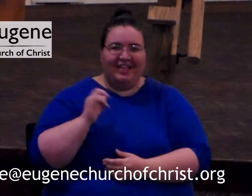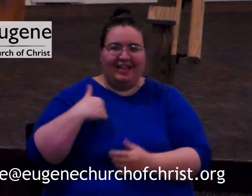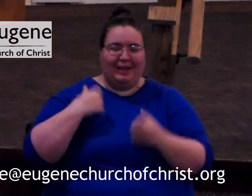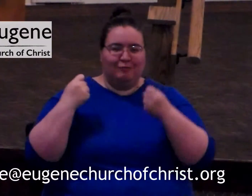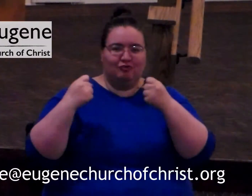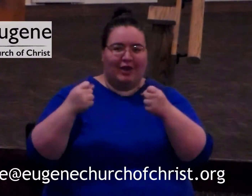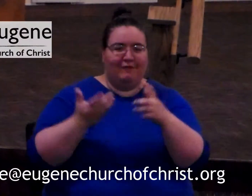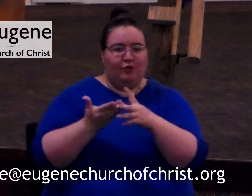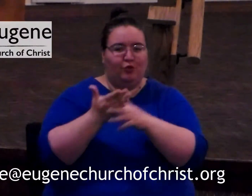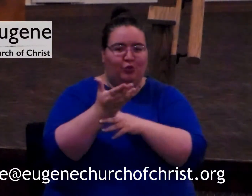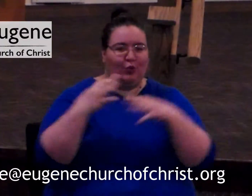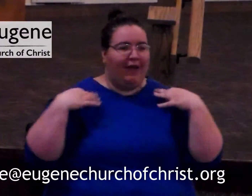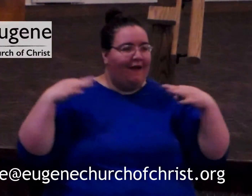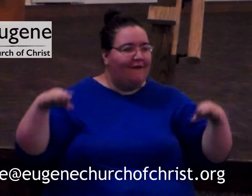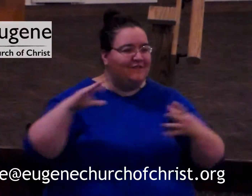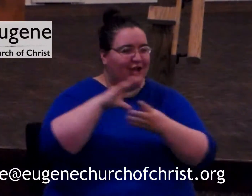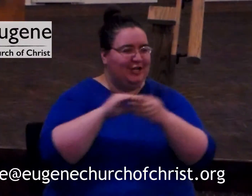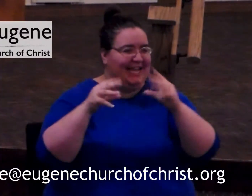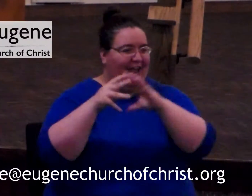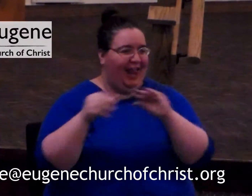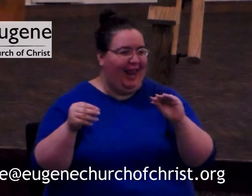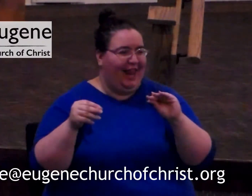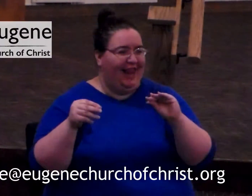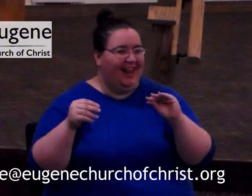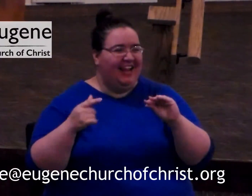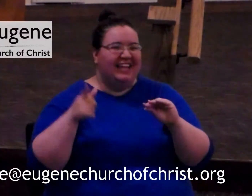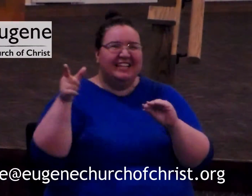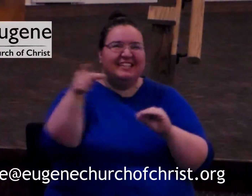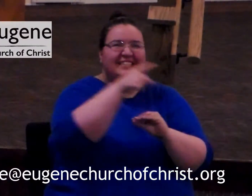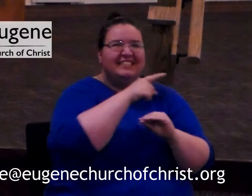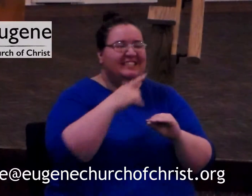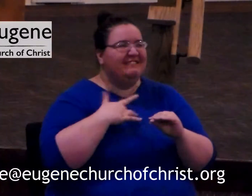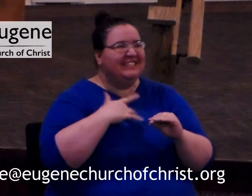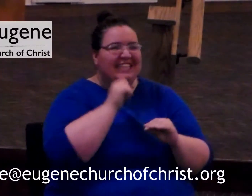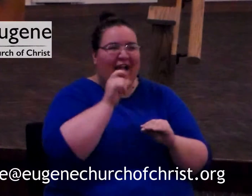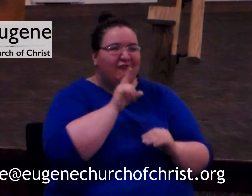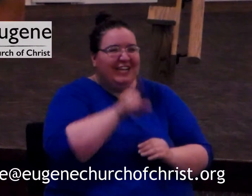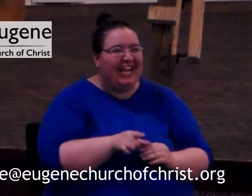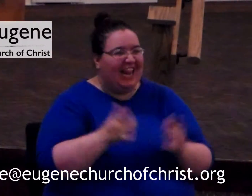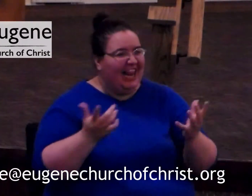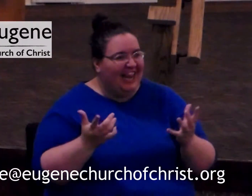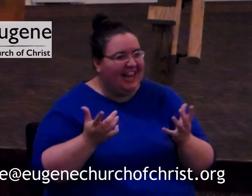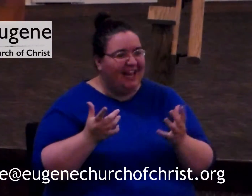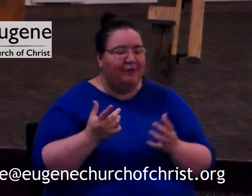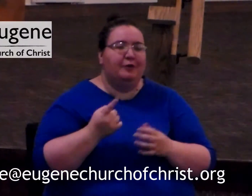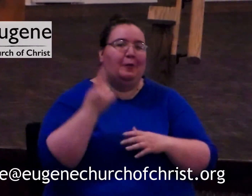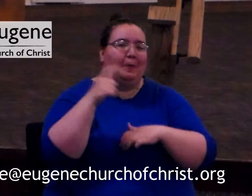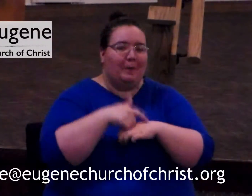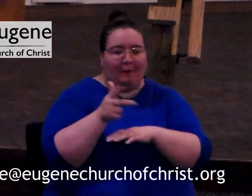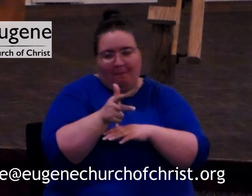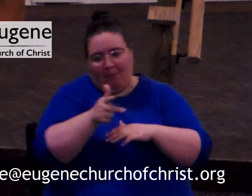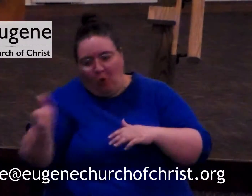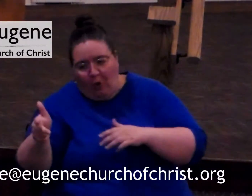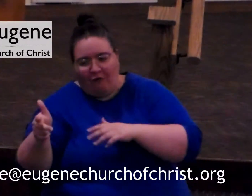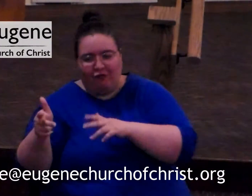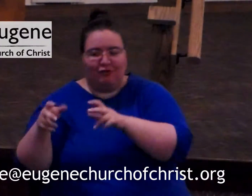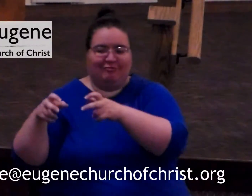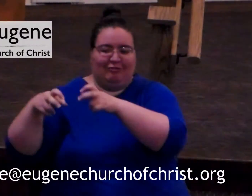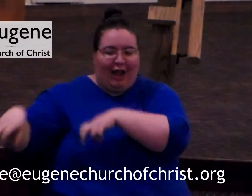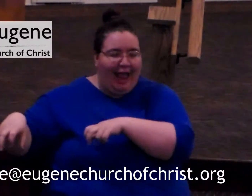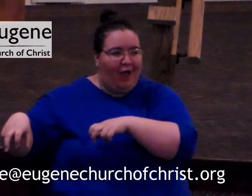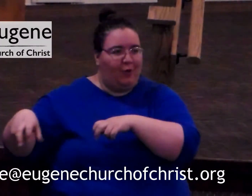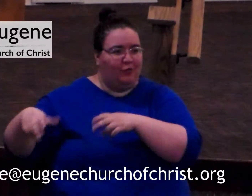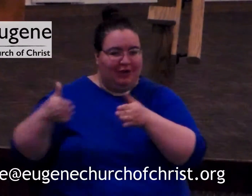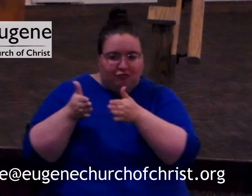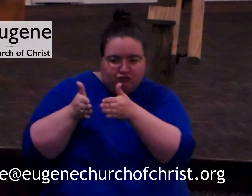tale. I feel like this is a place that shouldn't be real. And then we pulled over at one point and got out and hiked a trail that went around